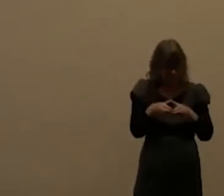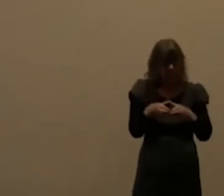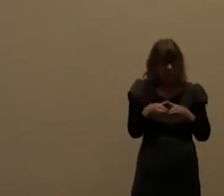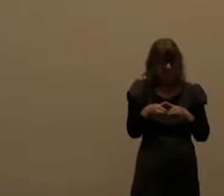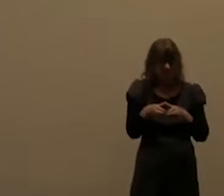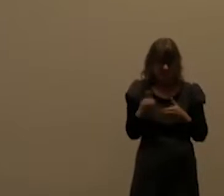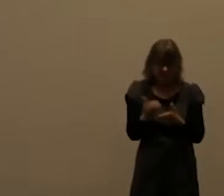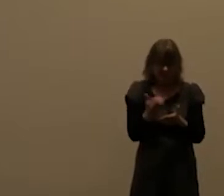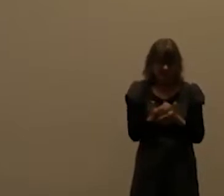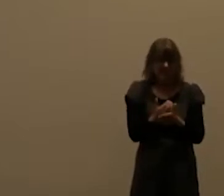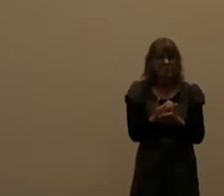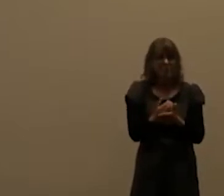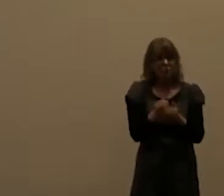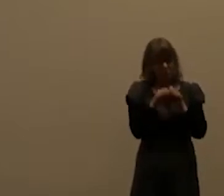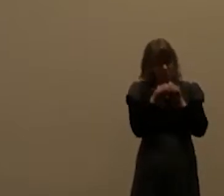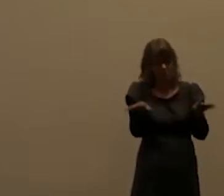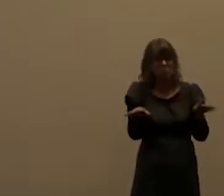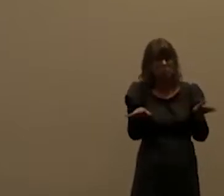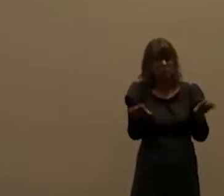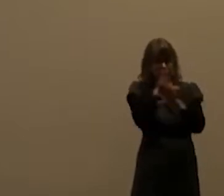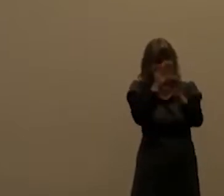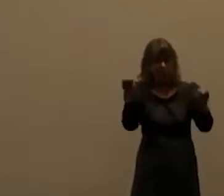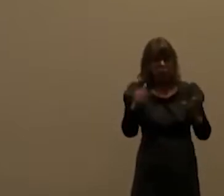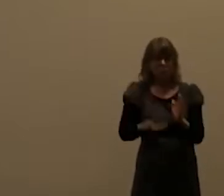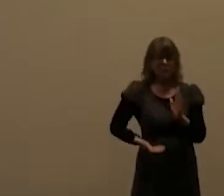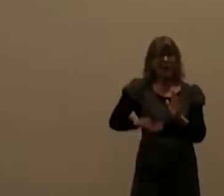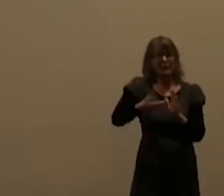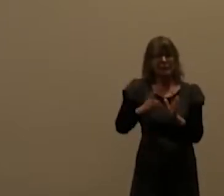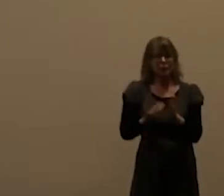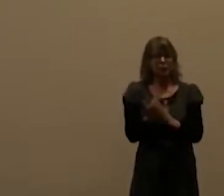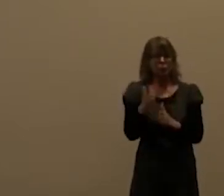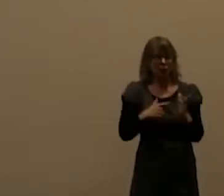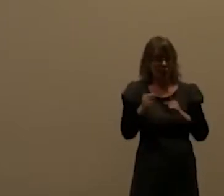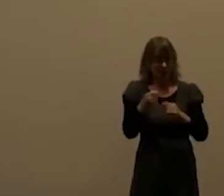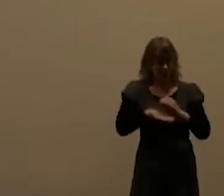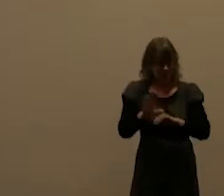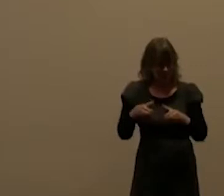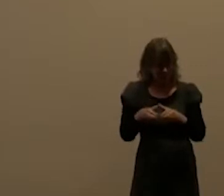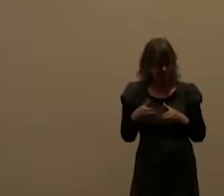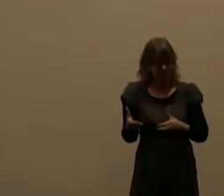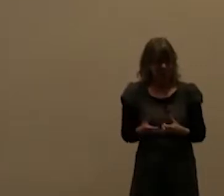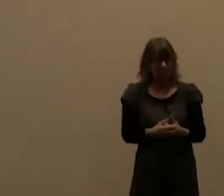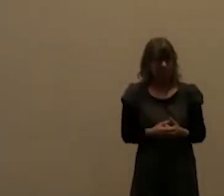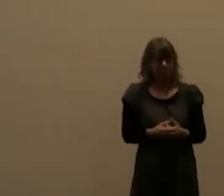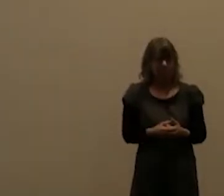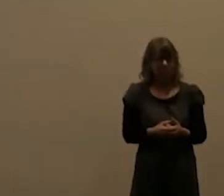can even post to the channel to let everyone know that we just added this great new app into our team.